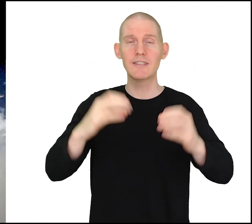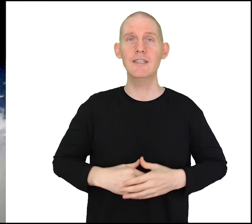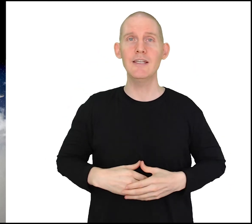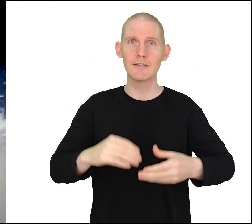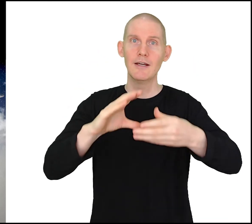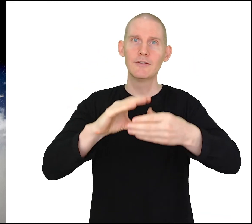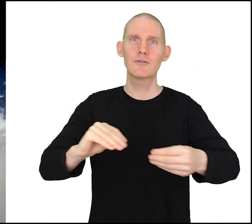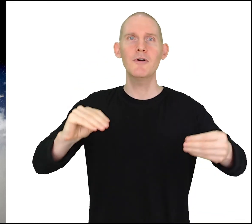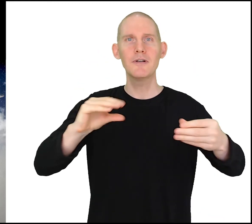C's. Story.